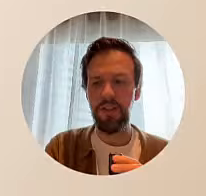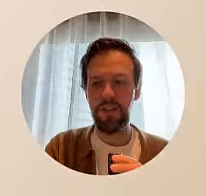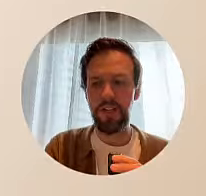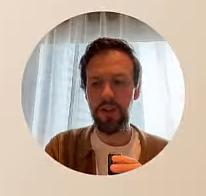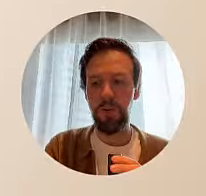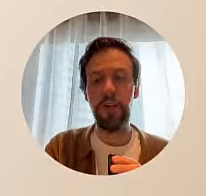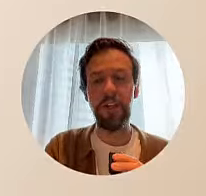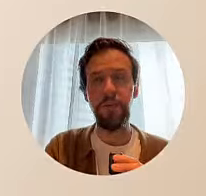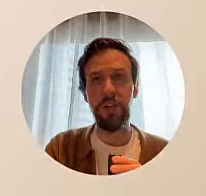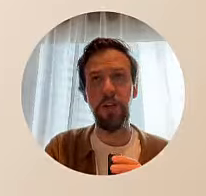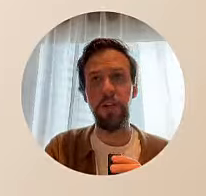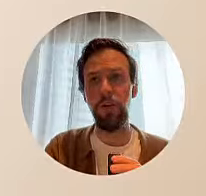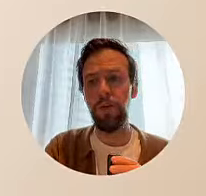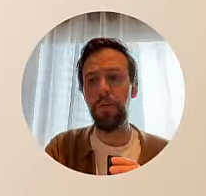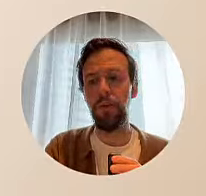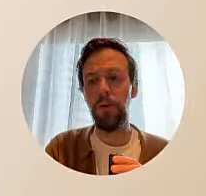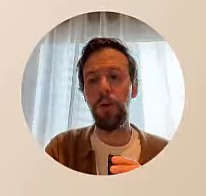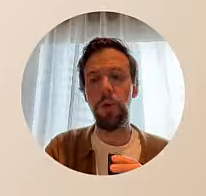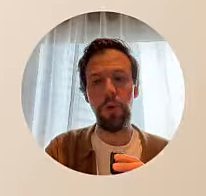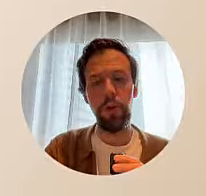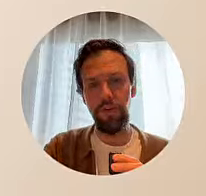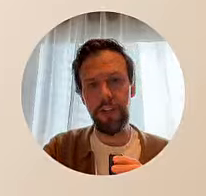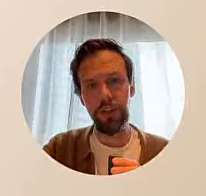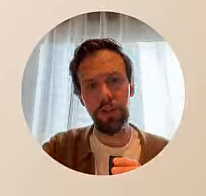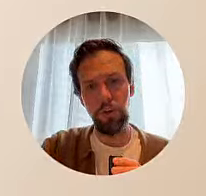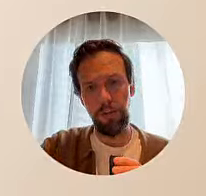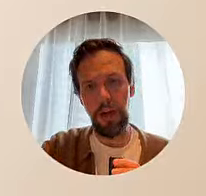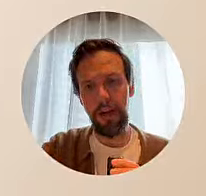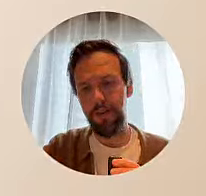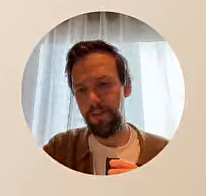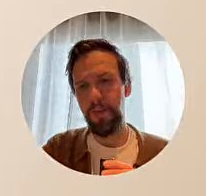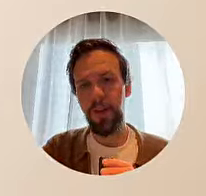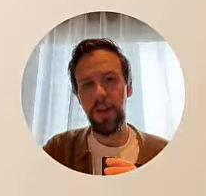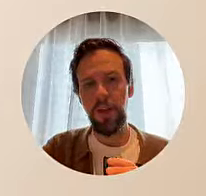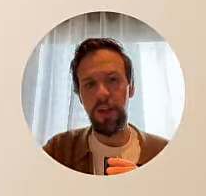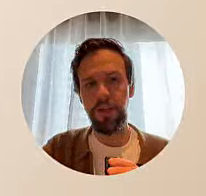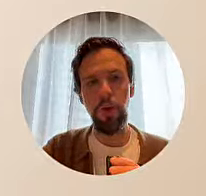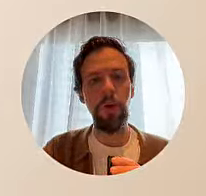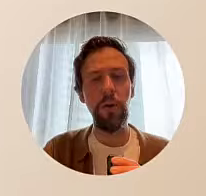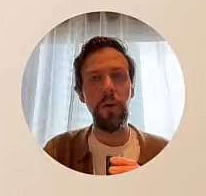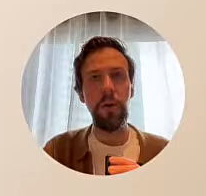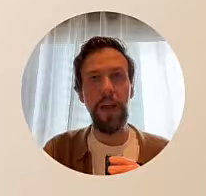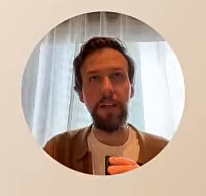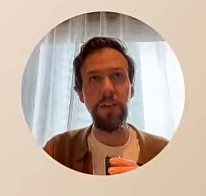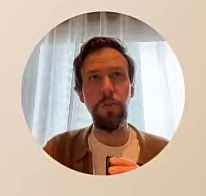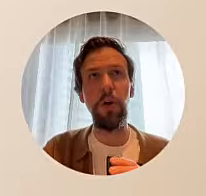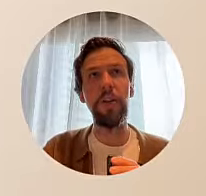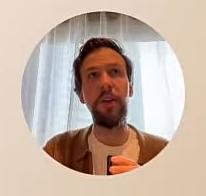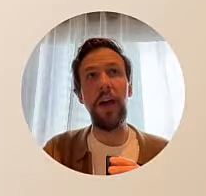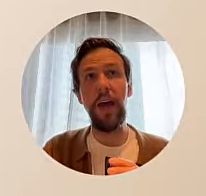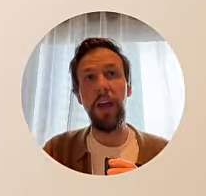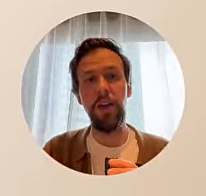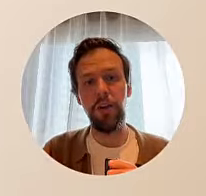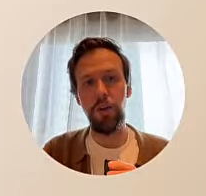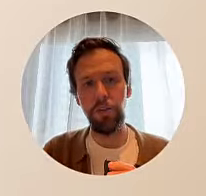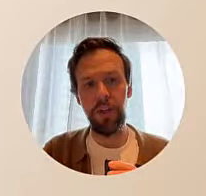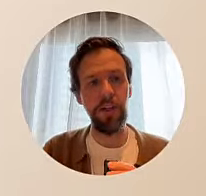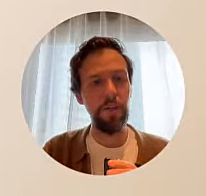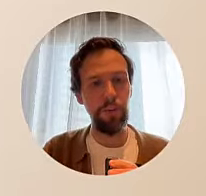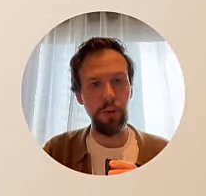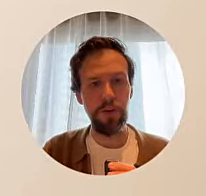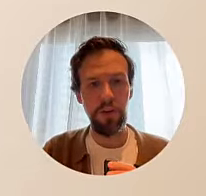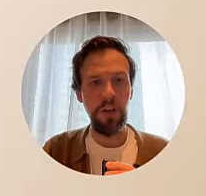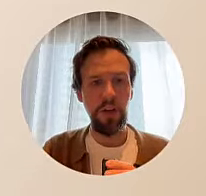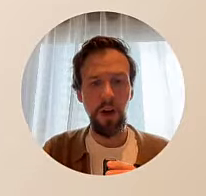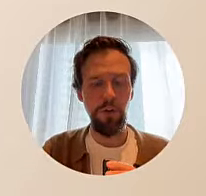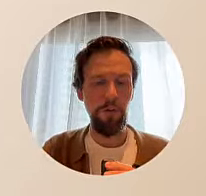can make this accessible, especially to people who are low vision or blind. So at this point, I